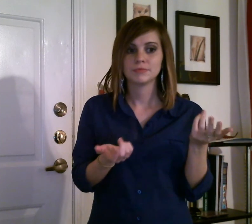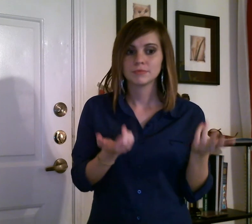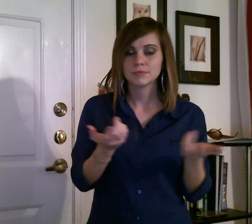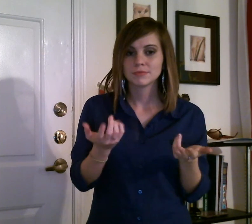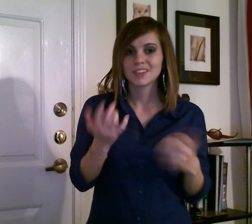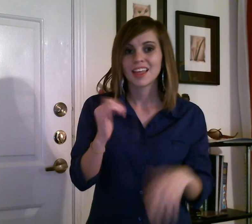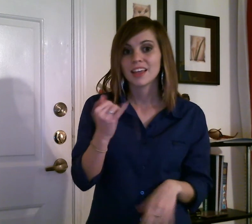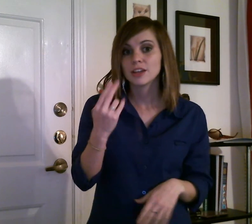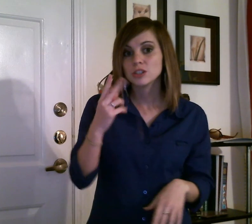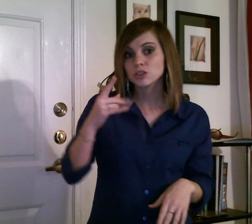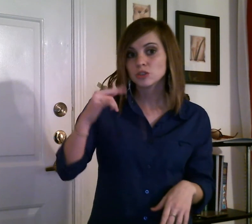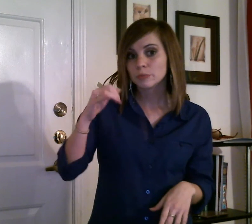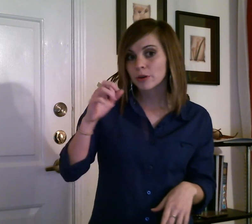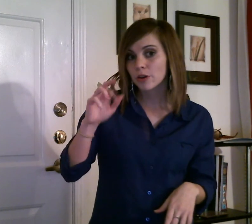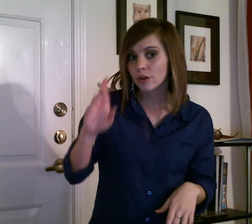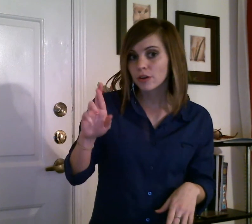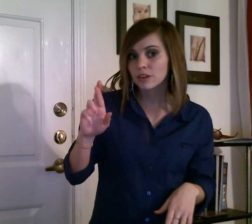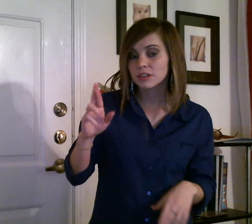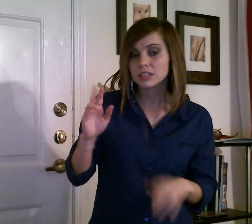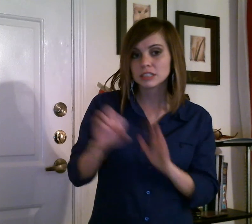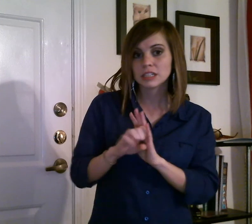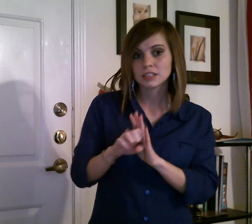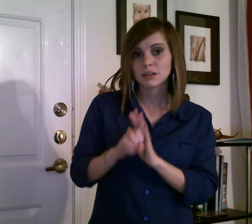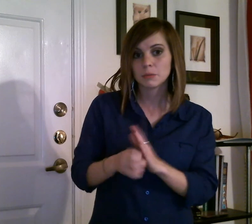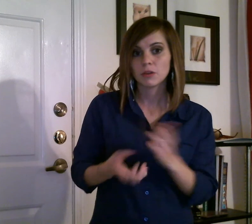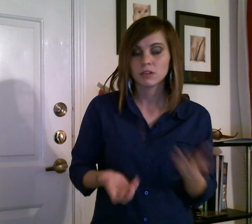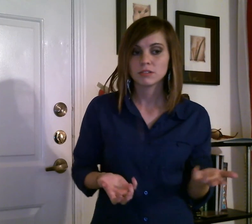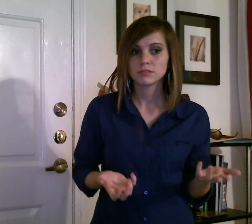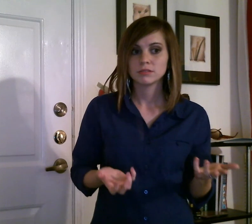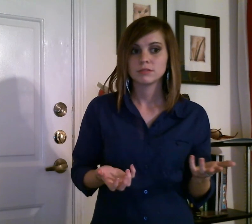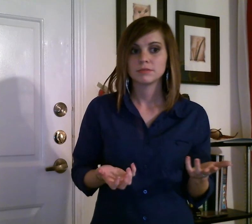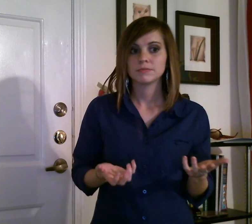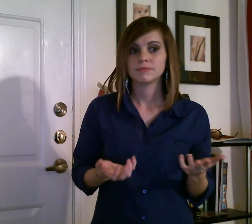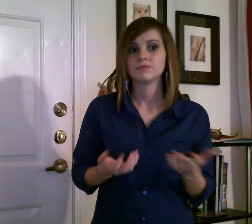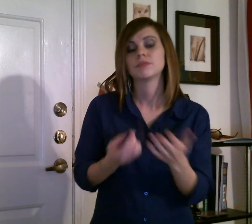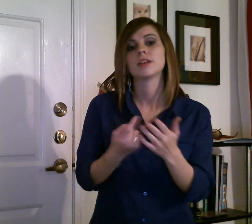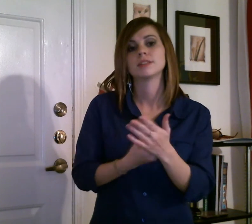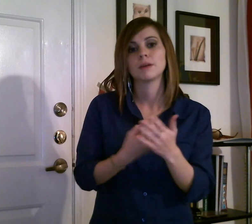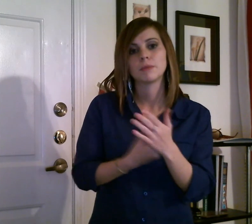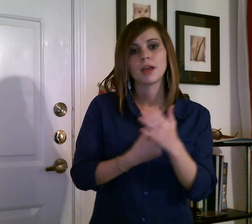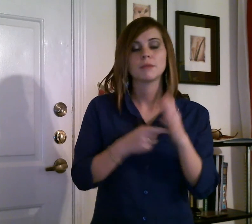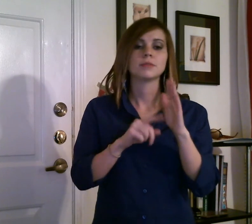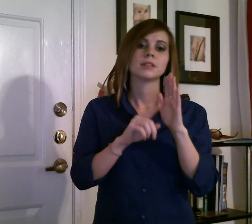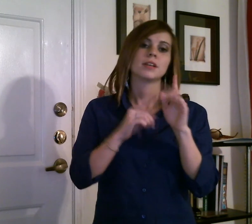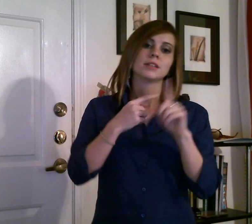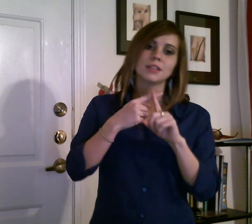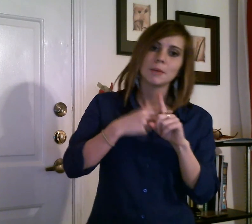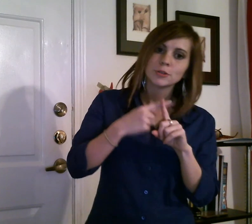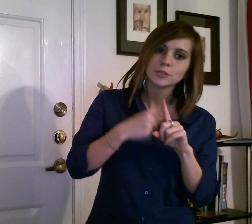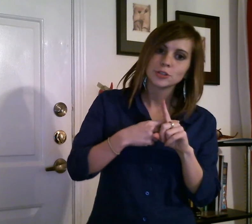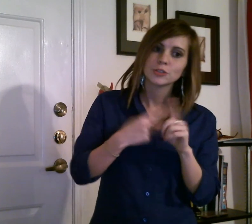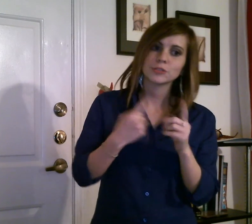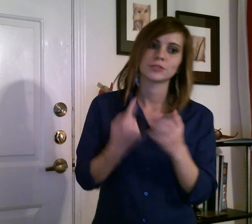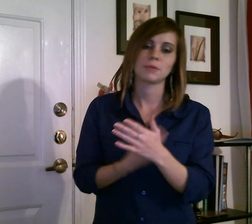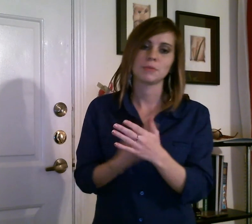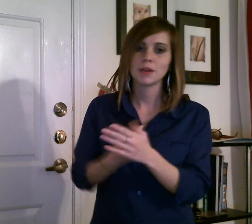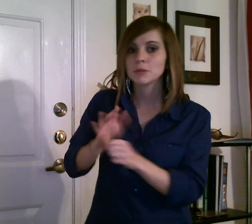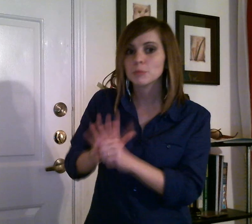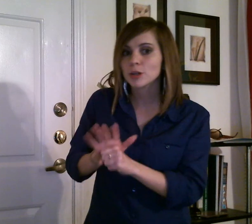several masses above Jupiter where you get something like that. So you have to reach a certain threshold where the pressure and the temperature due to